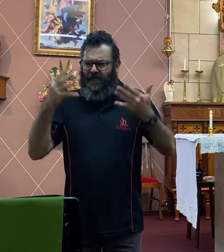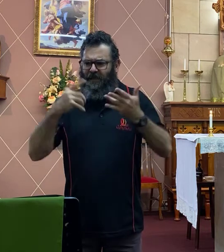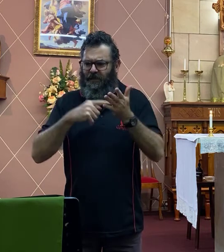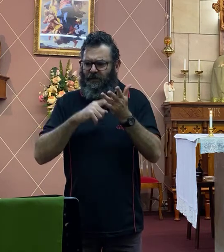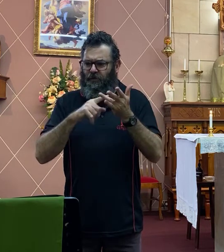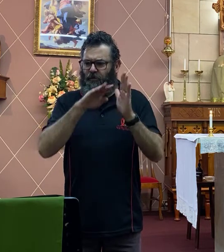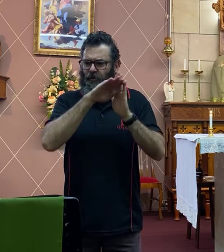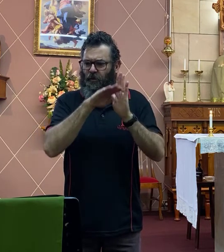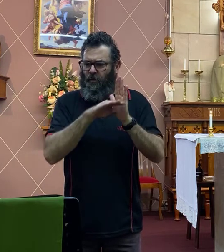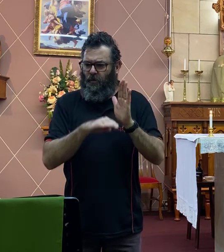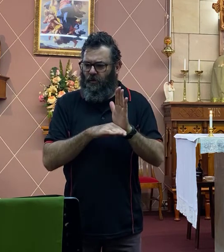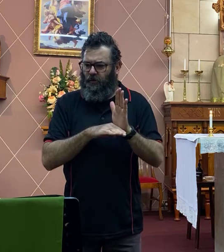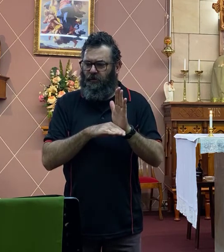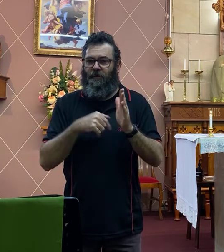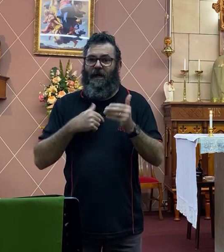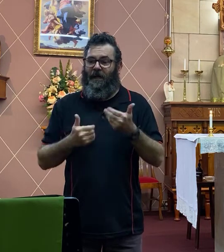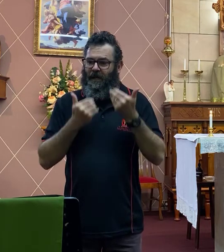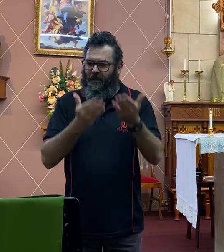will give you.